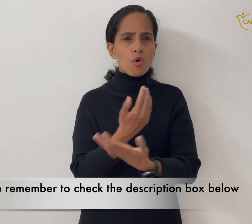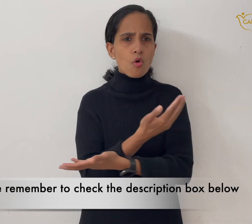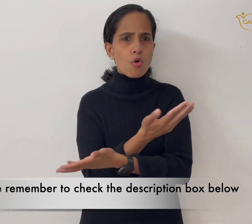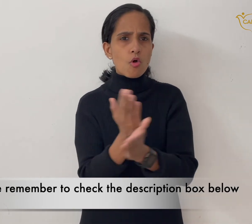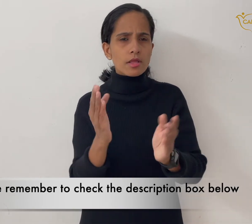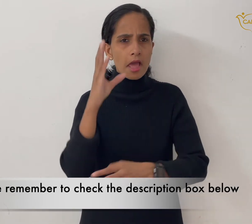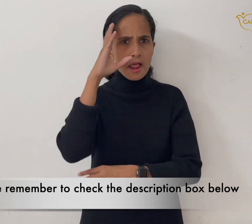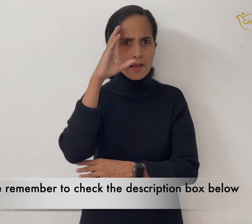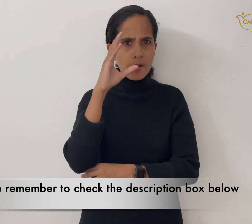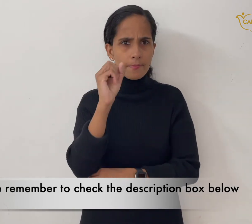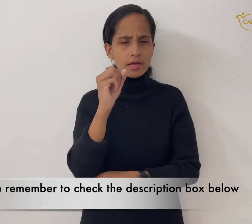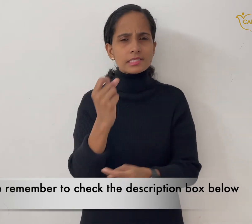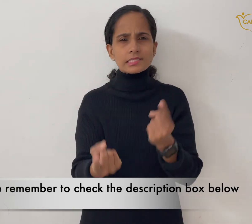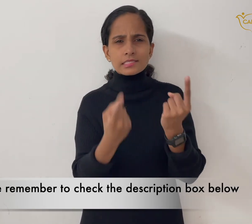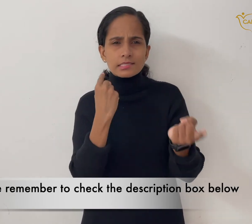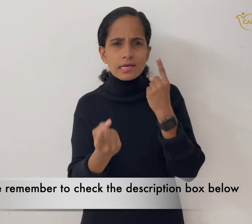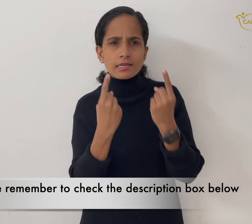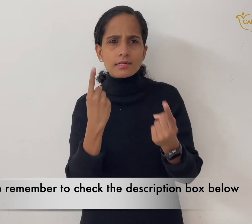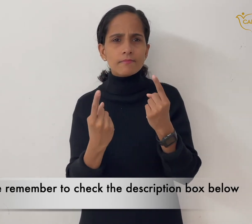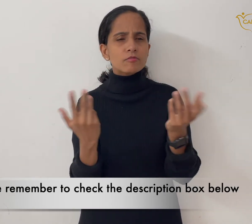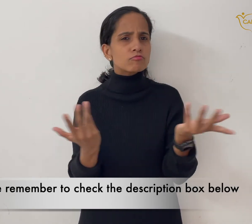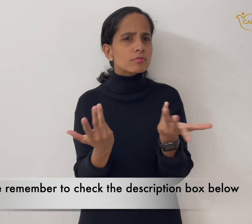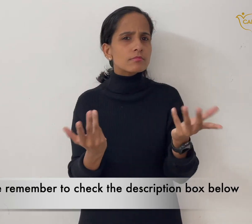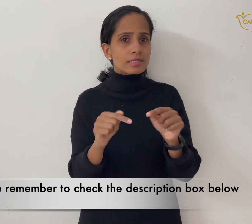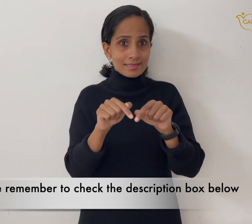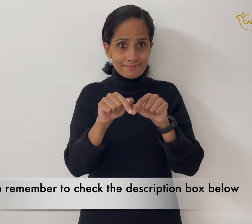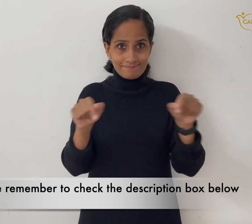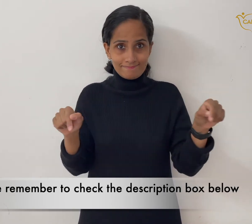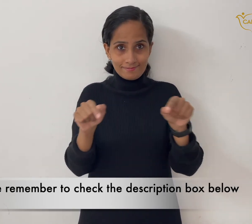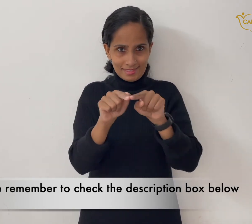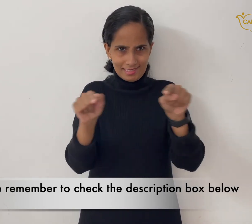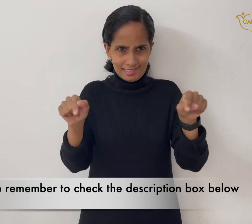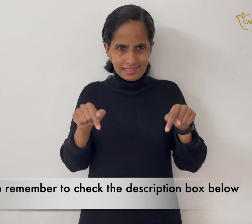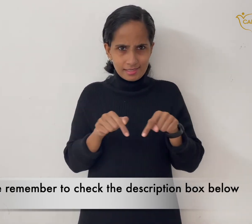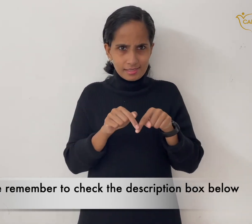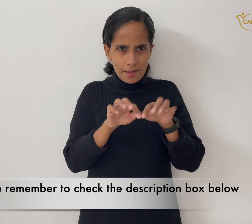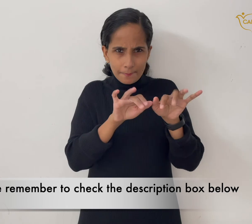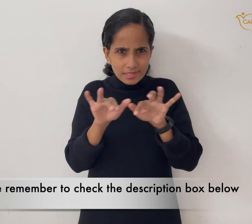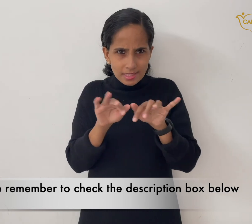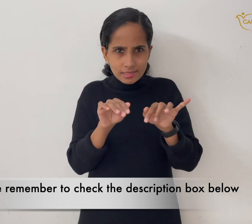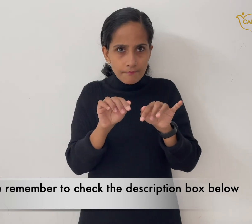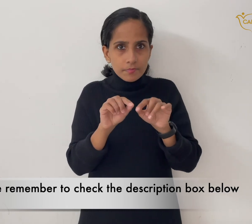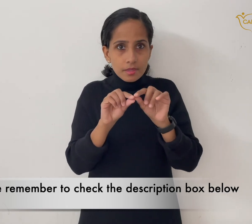Friends, please remember to check the description box below,